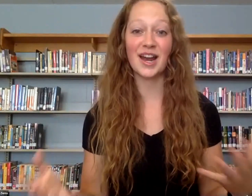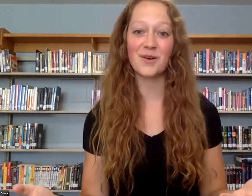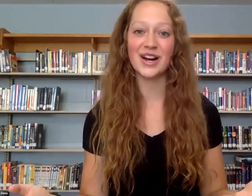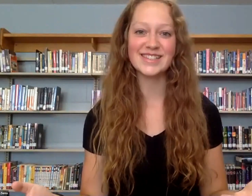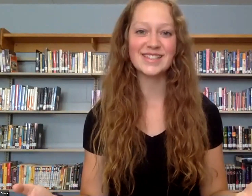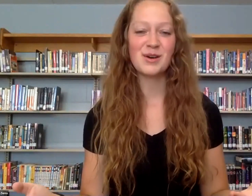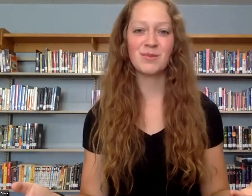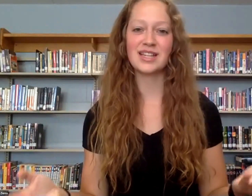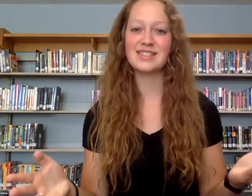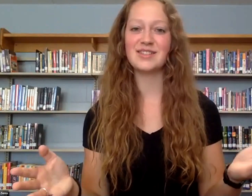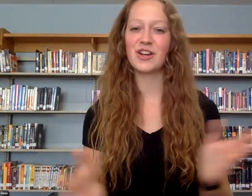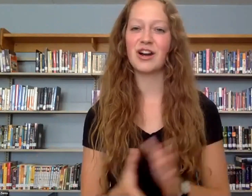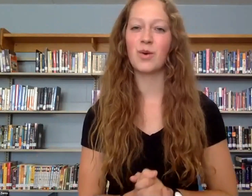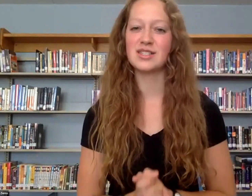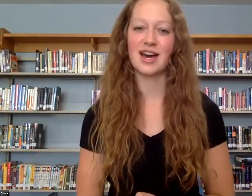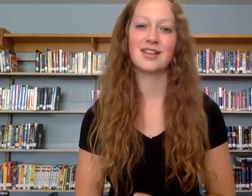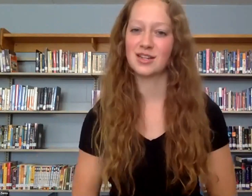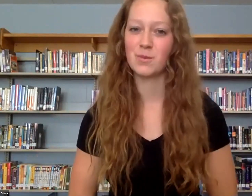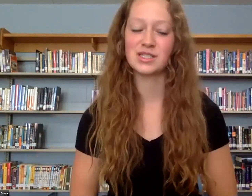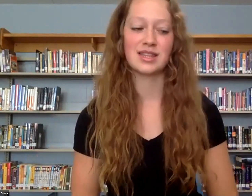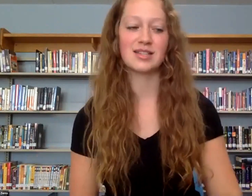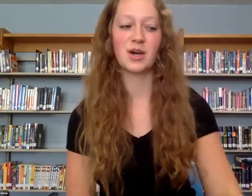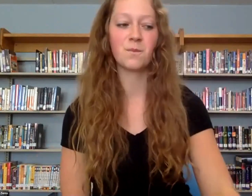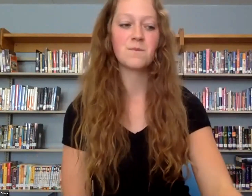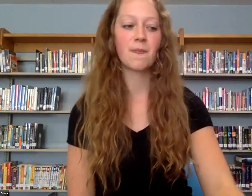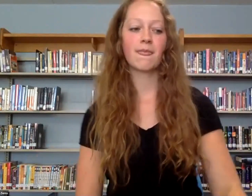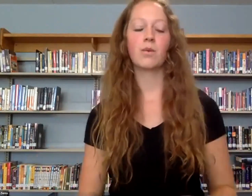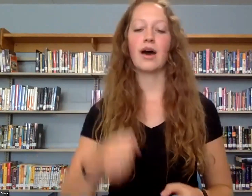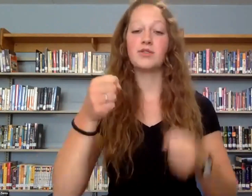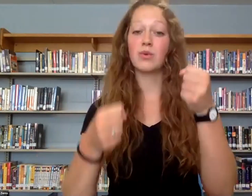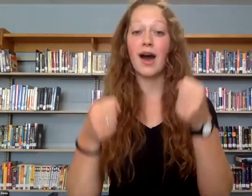of words, but let's figure out what signs can represent that. So we'll have drive,